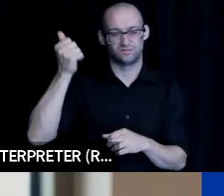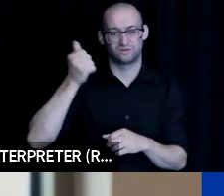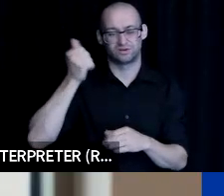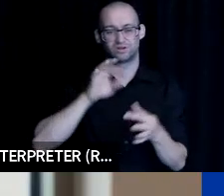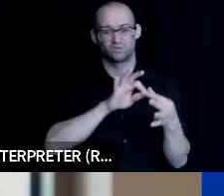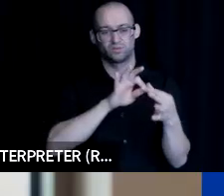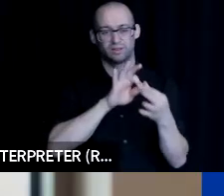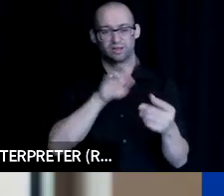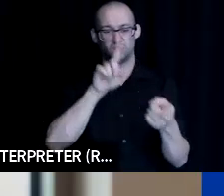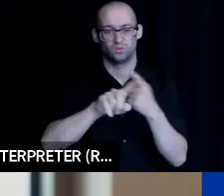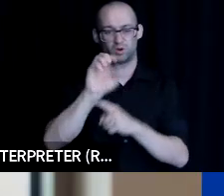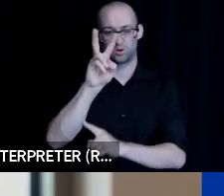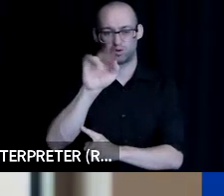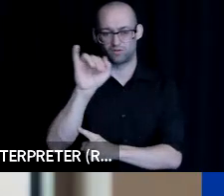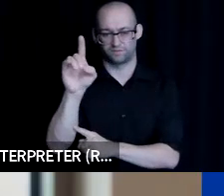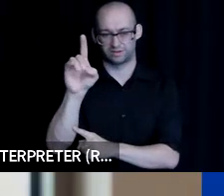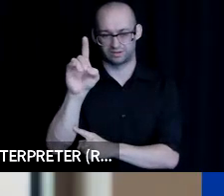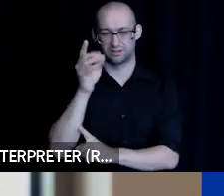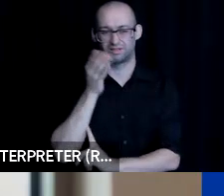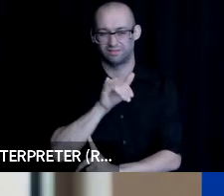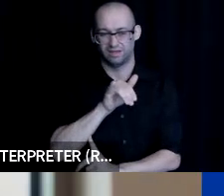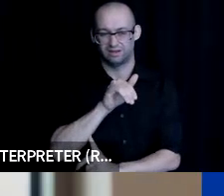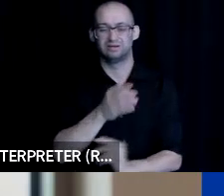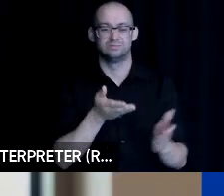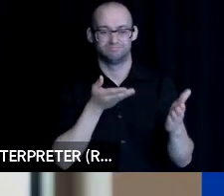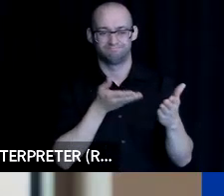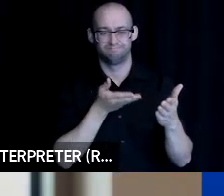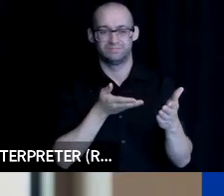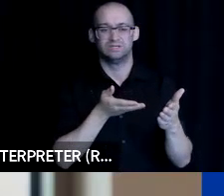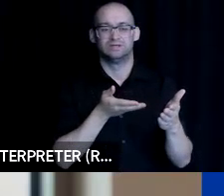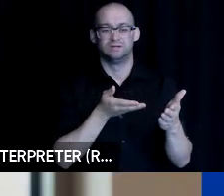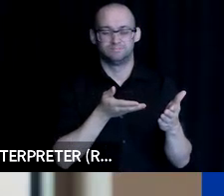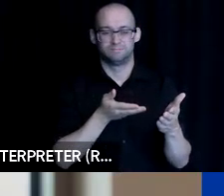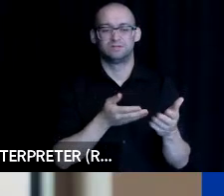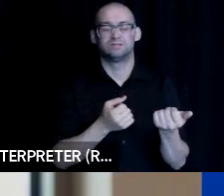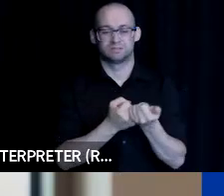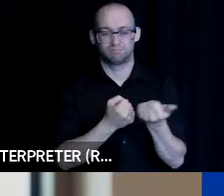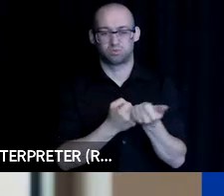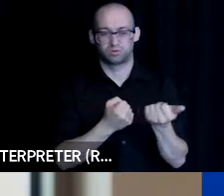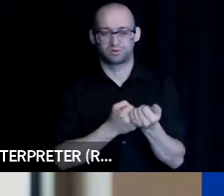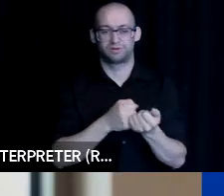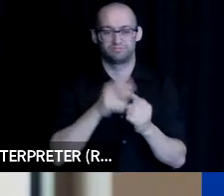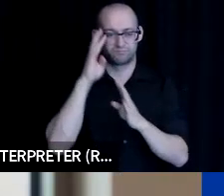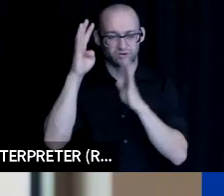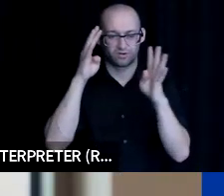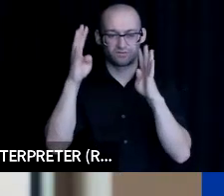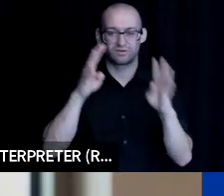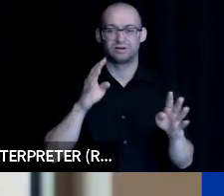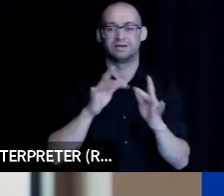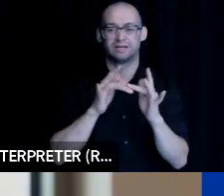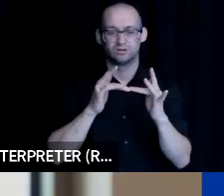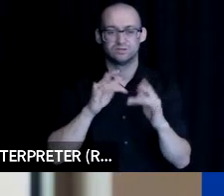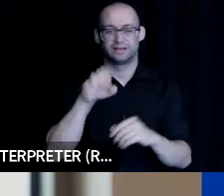that funding specifically related to COVID-19 help support some real innovation in